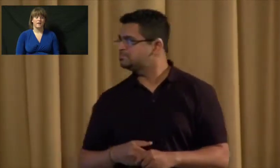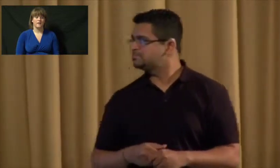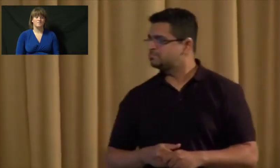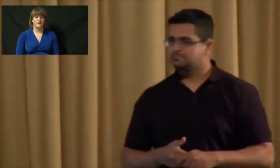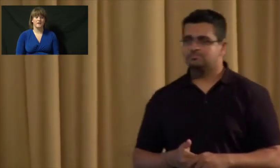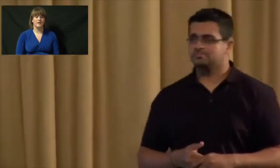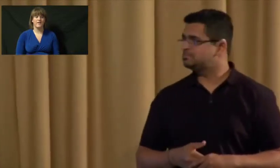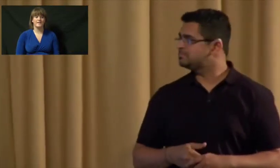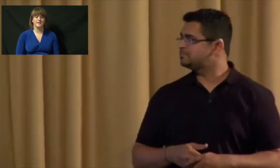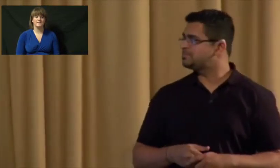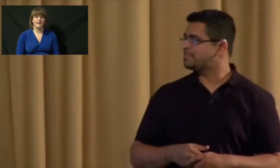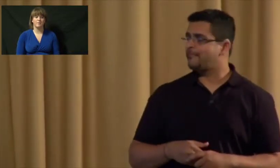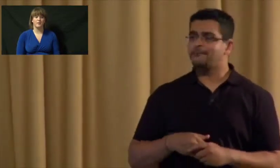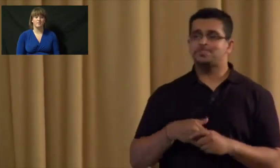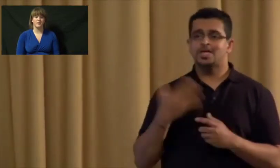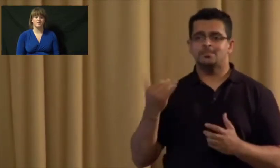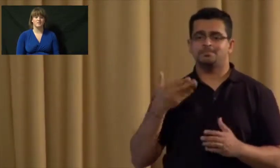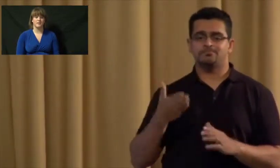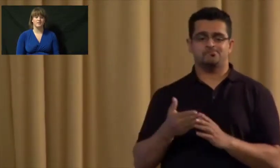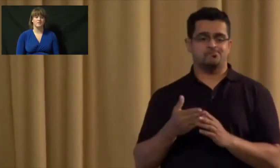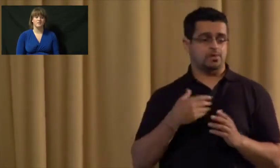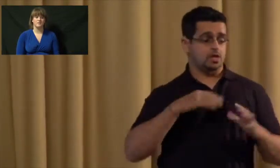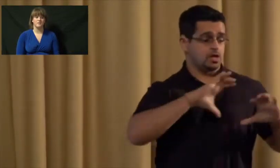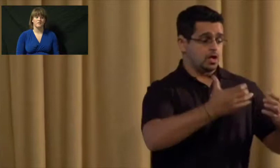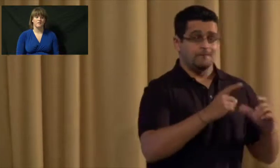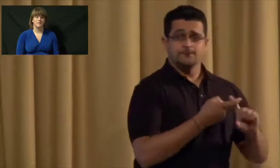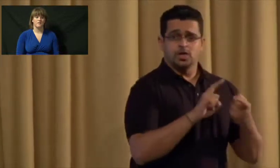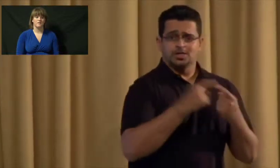Us being here, that's an example of peer-to-peer.